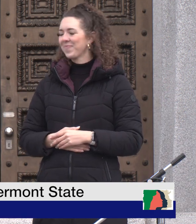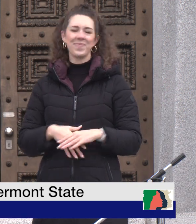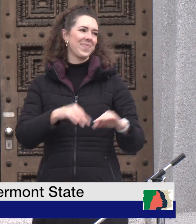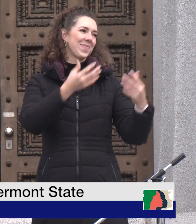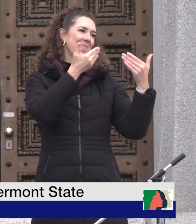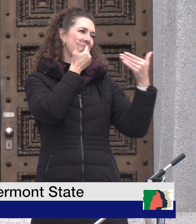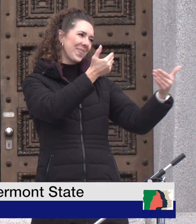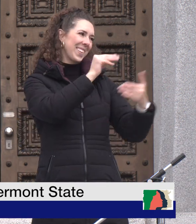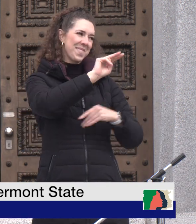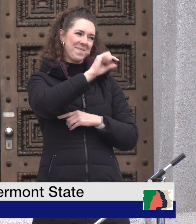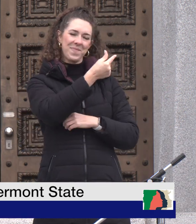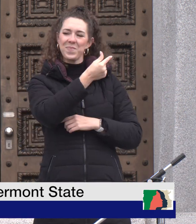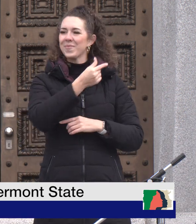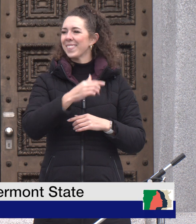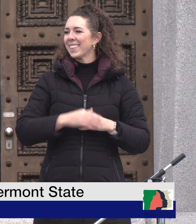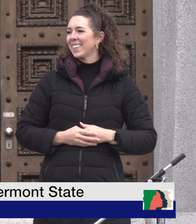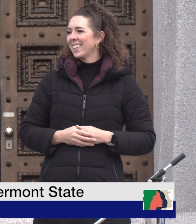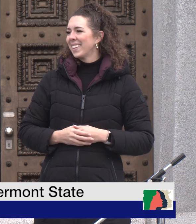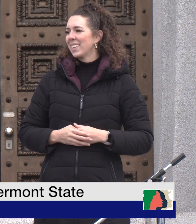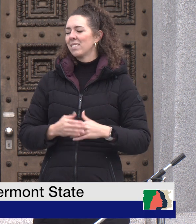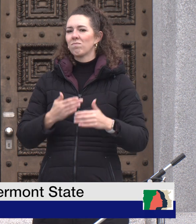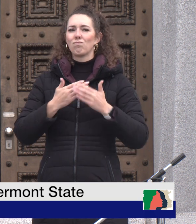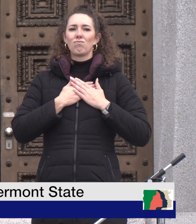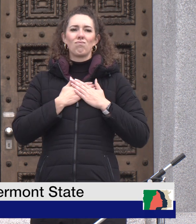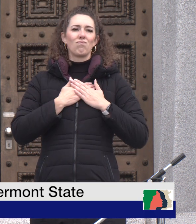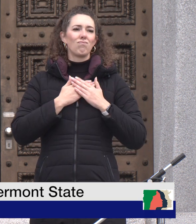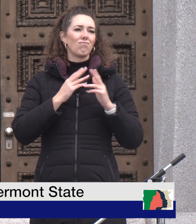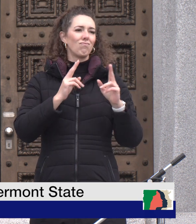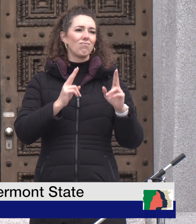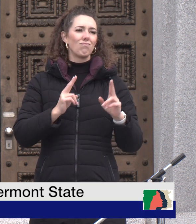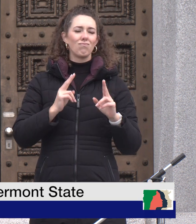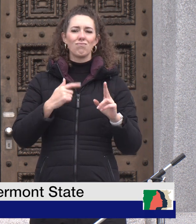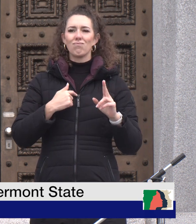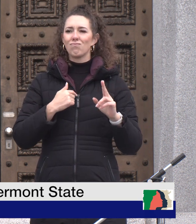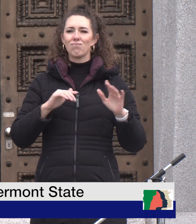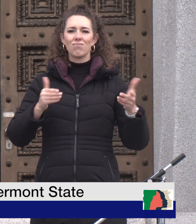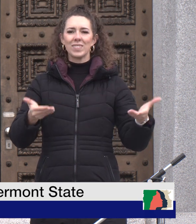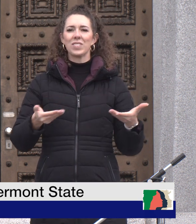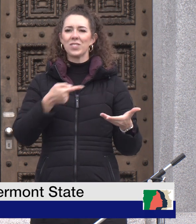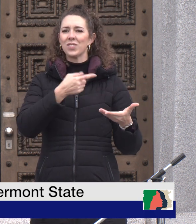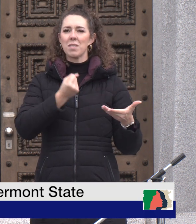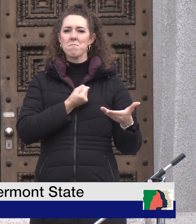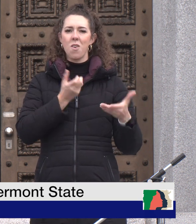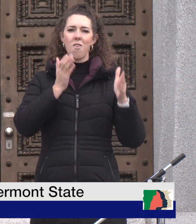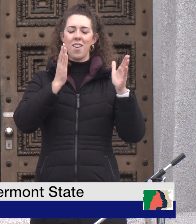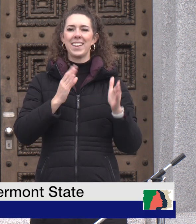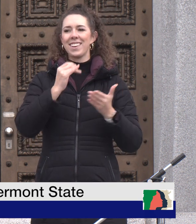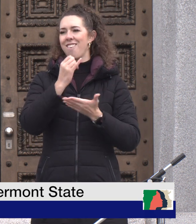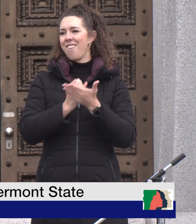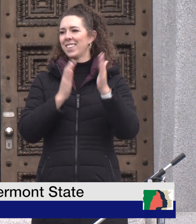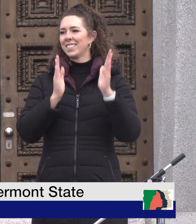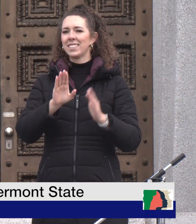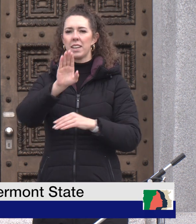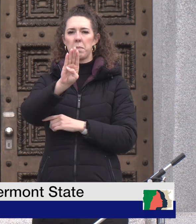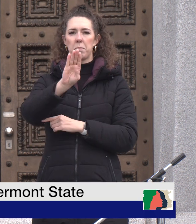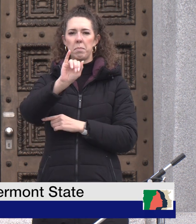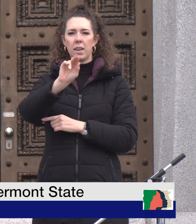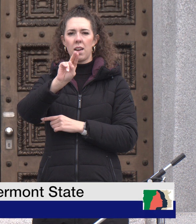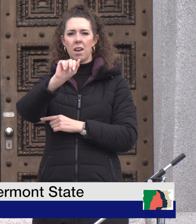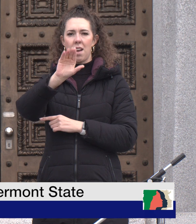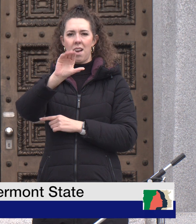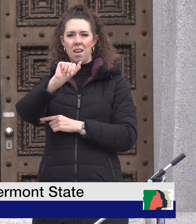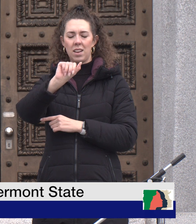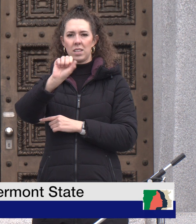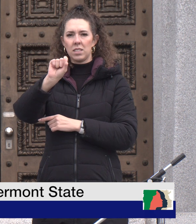Thank you, Meg. I am deeply honored to introduce poet and artist Bianca Stone, who is